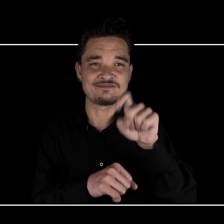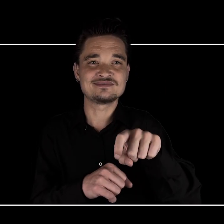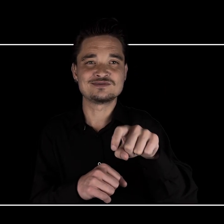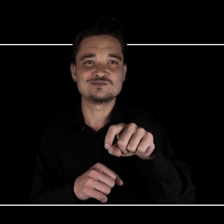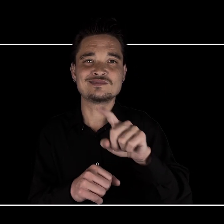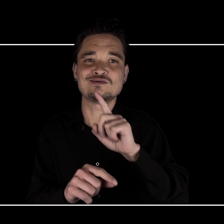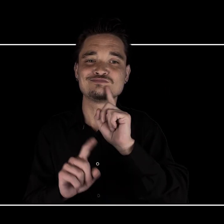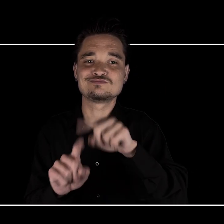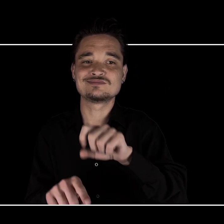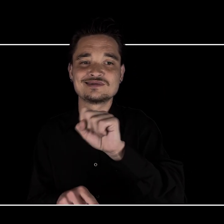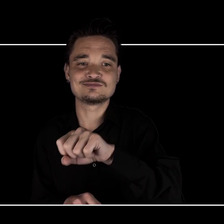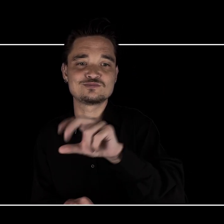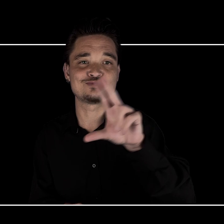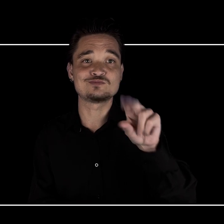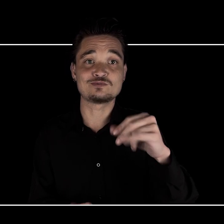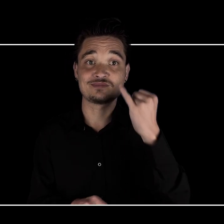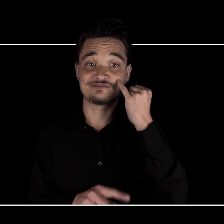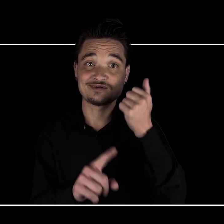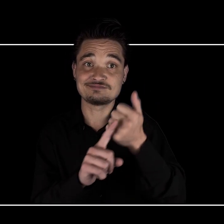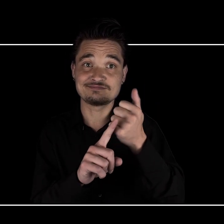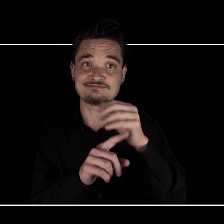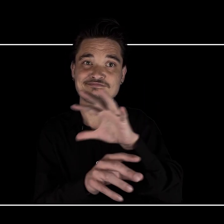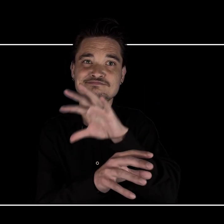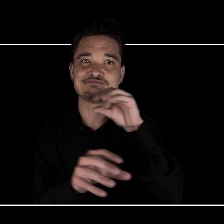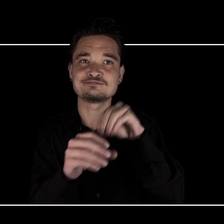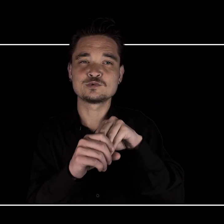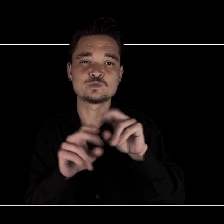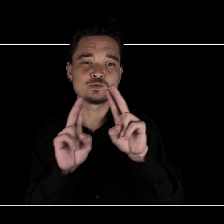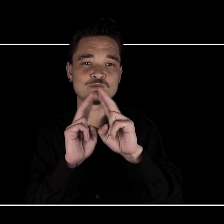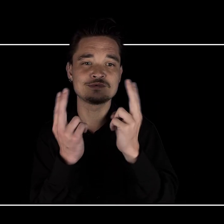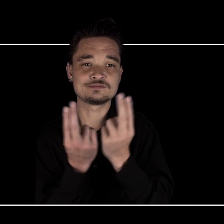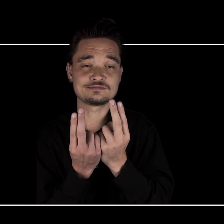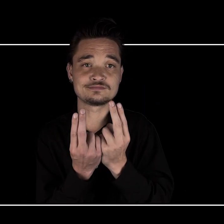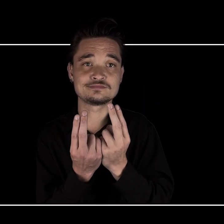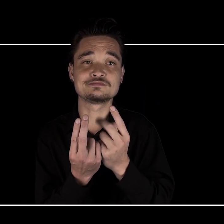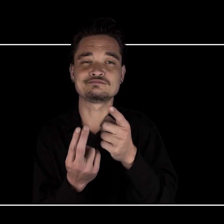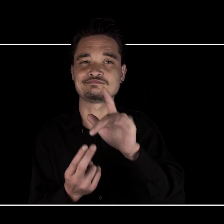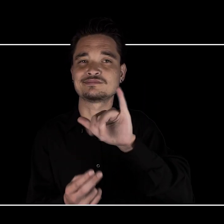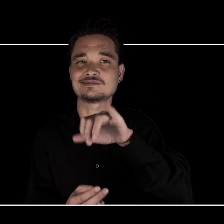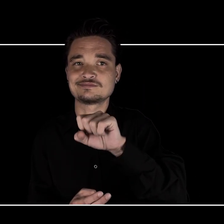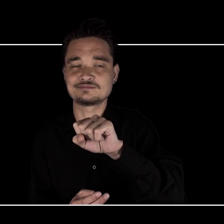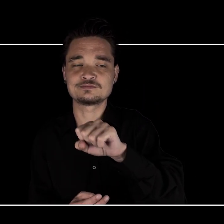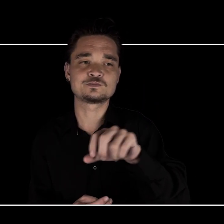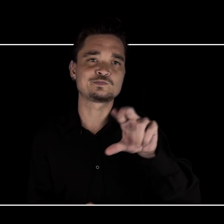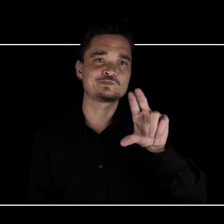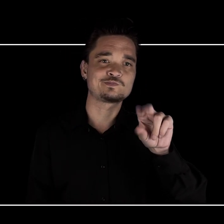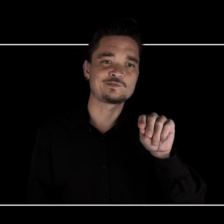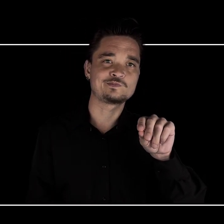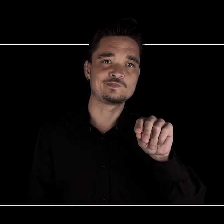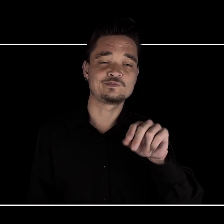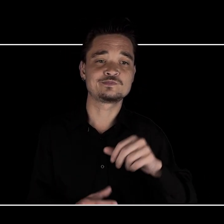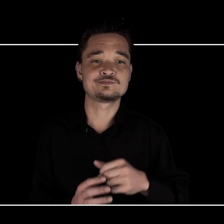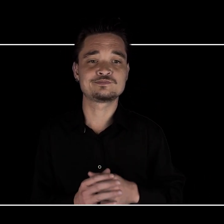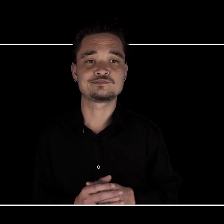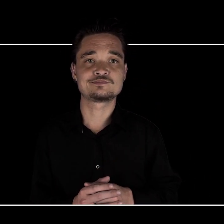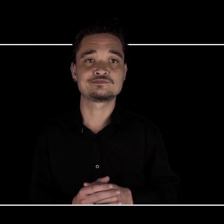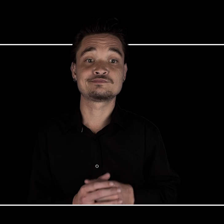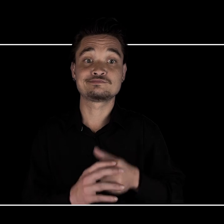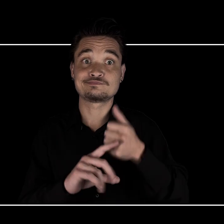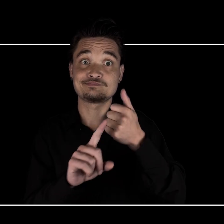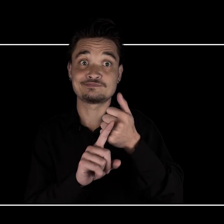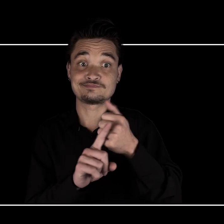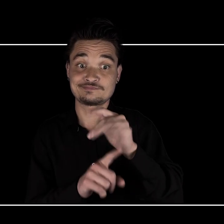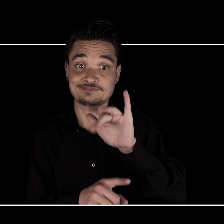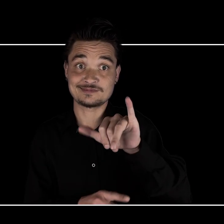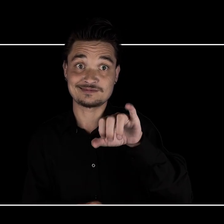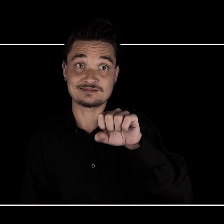question asking if you are a member of a union. Click either yes or no. If you